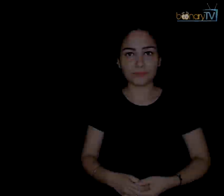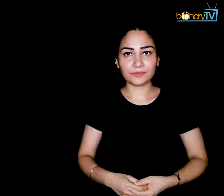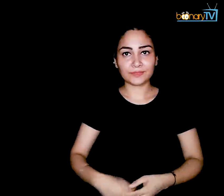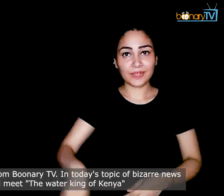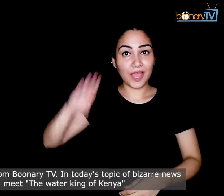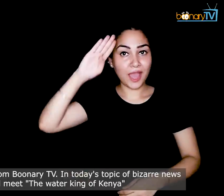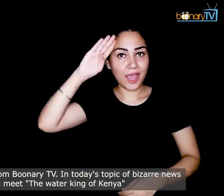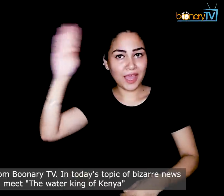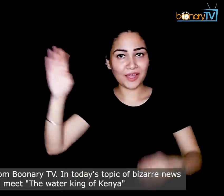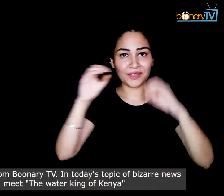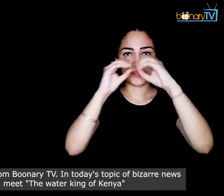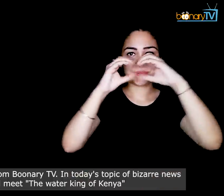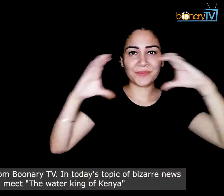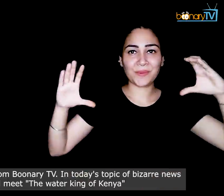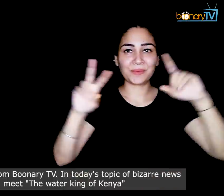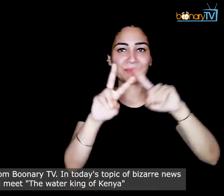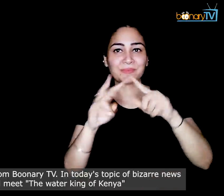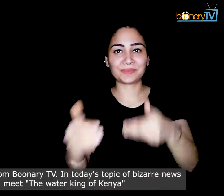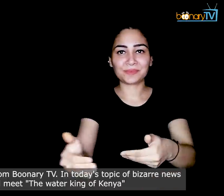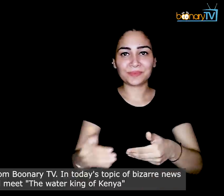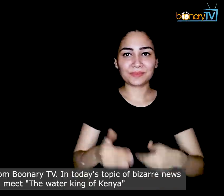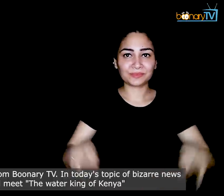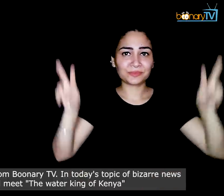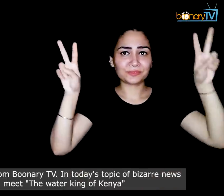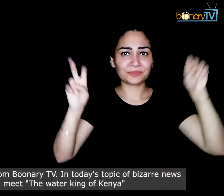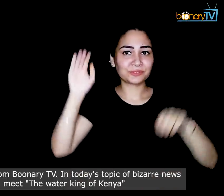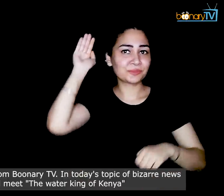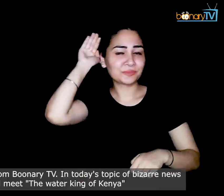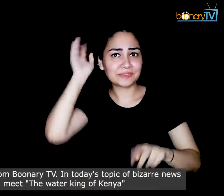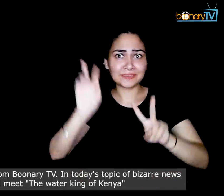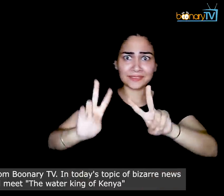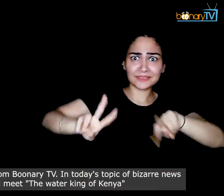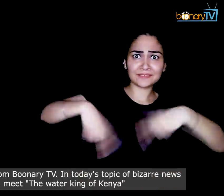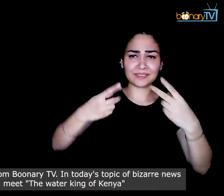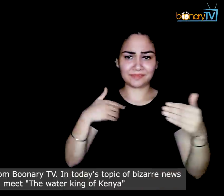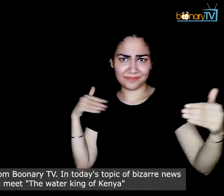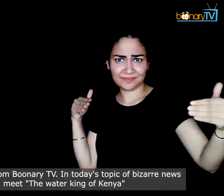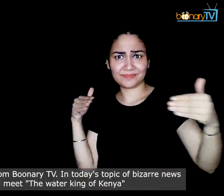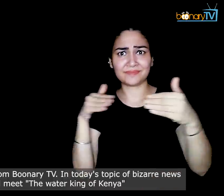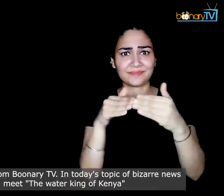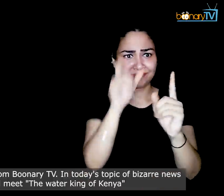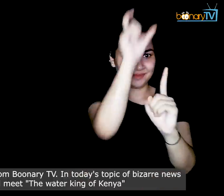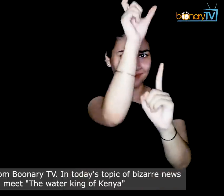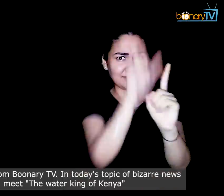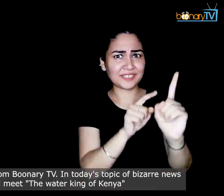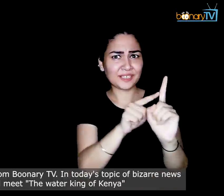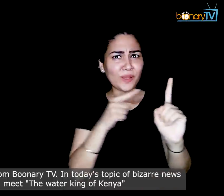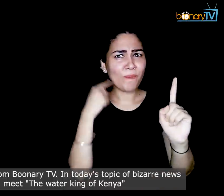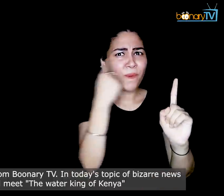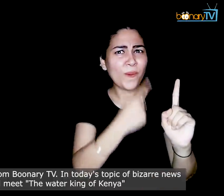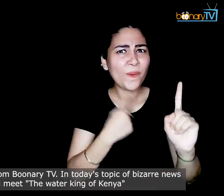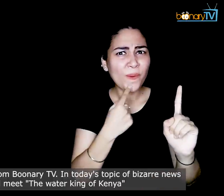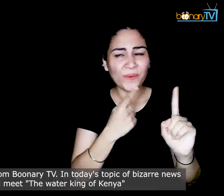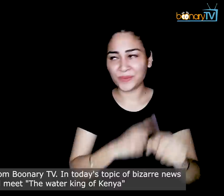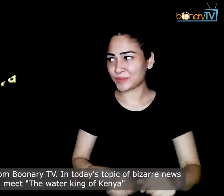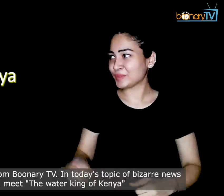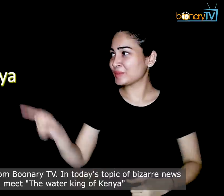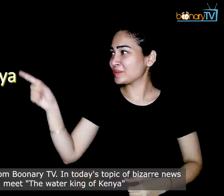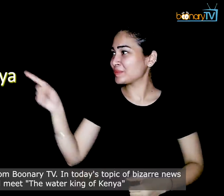Hello, greetings from Bhoonari TV. In today's topic of bizarre news, we'll meet the